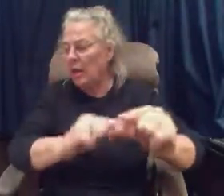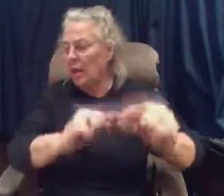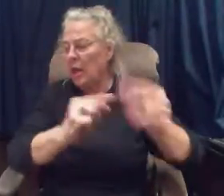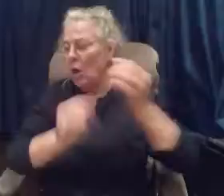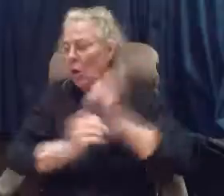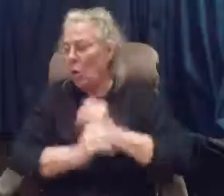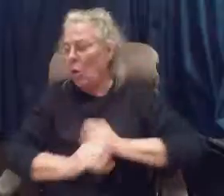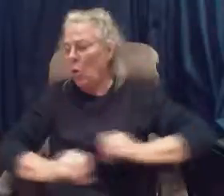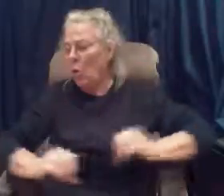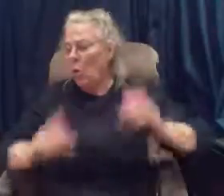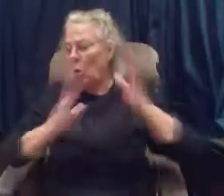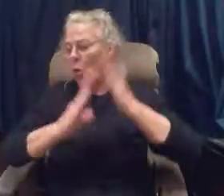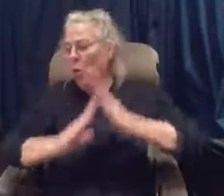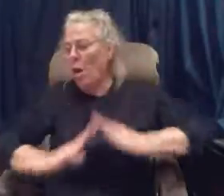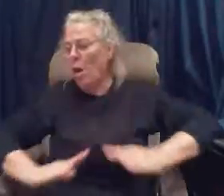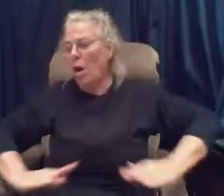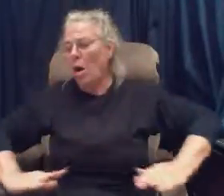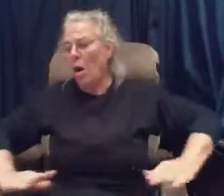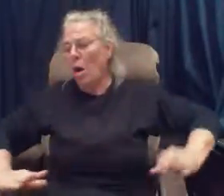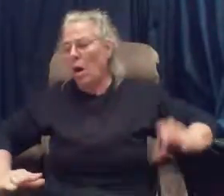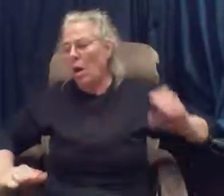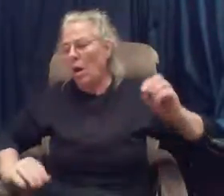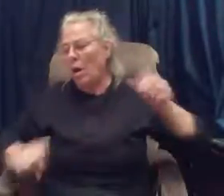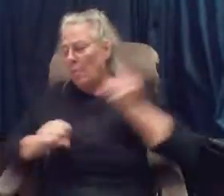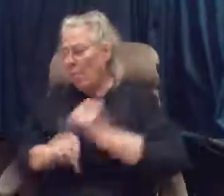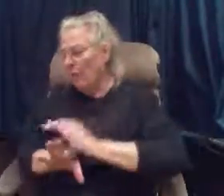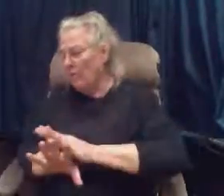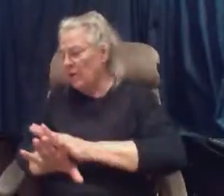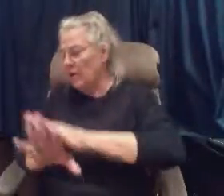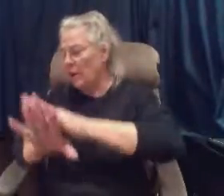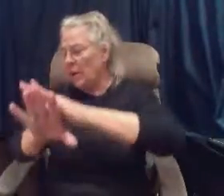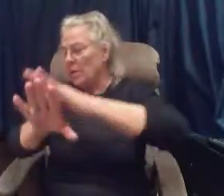Galilee, O calm of hills